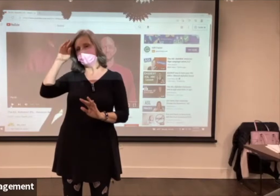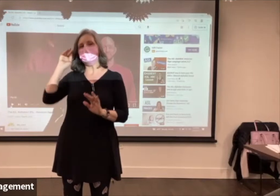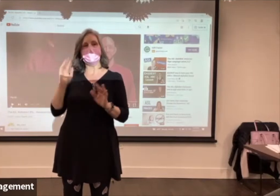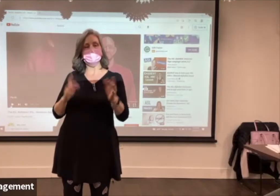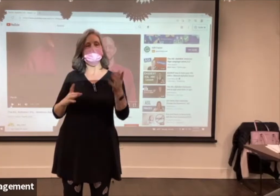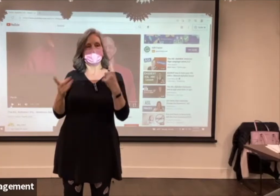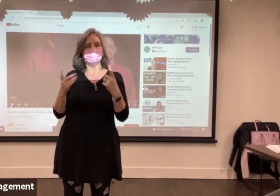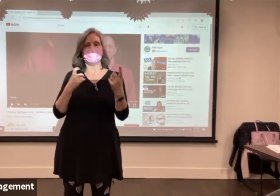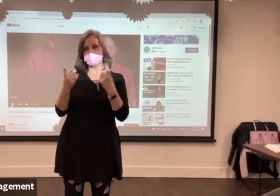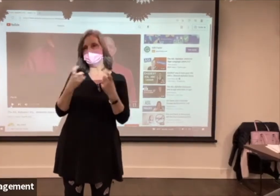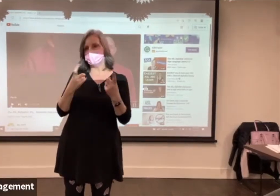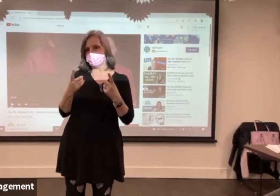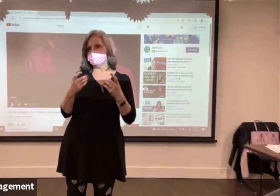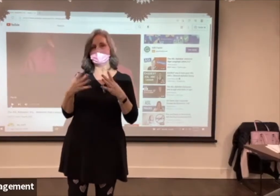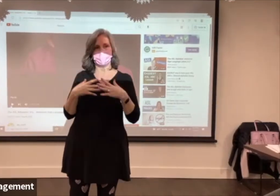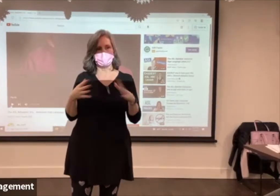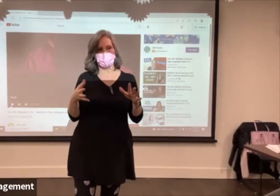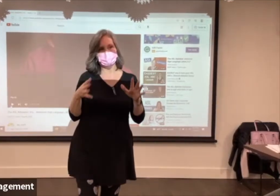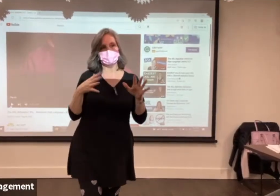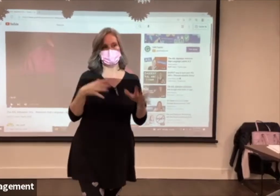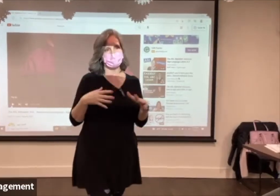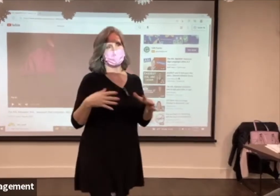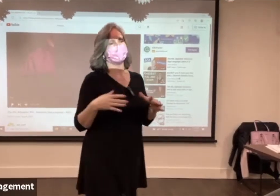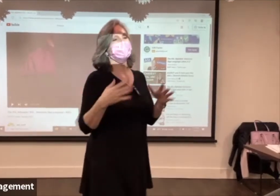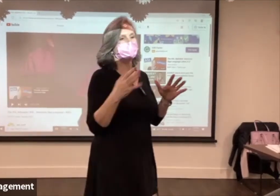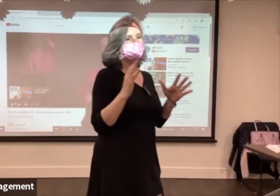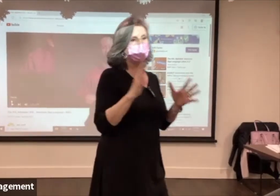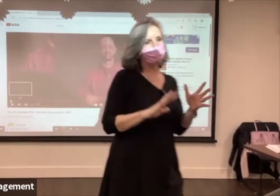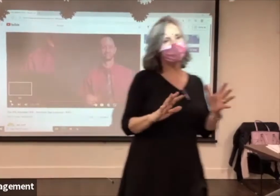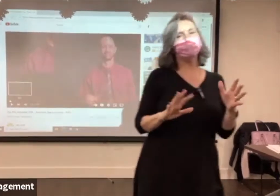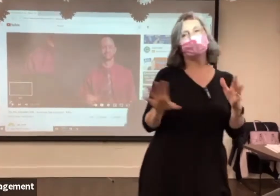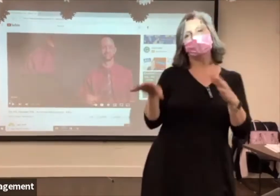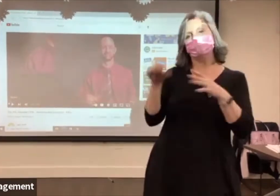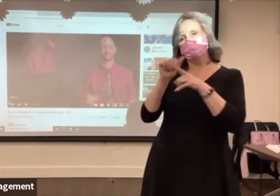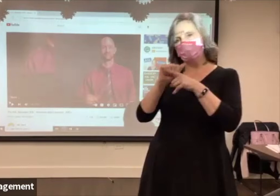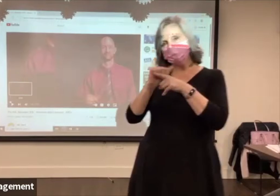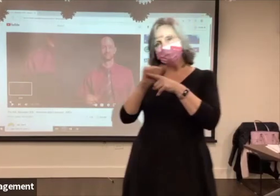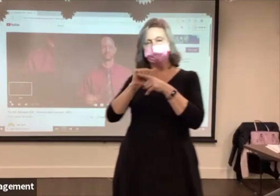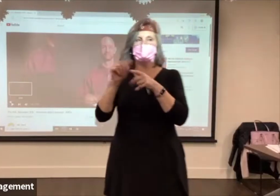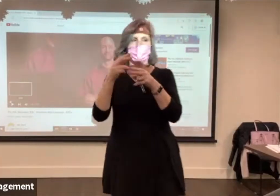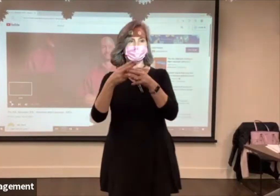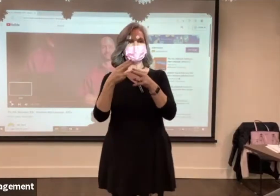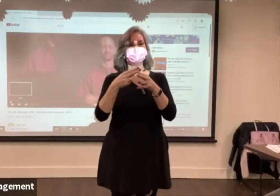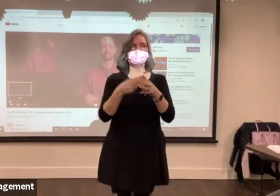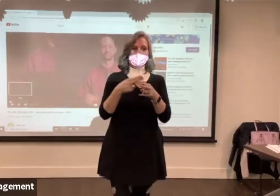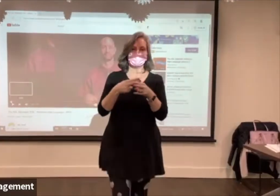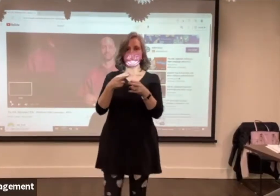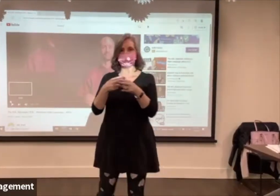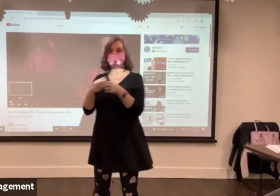then ask me questions if you have a question about the letters. If you get the letters, I'm going to ask you to practice your names. Now, in old